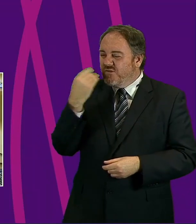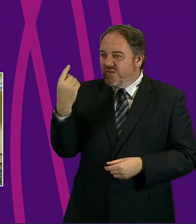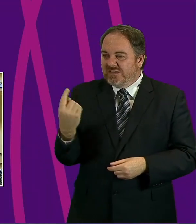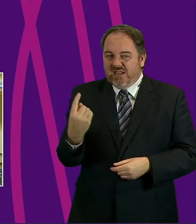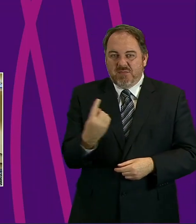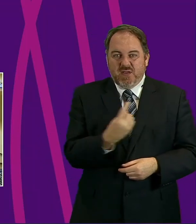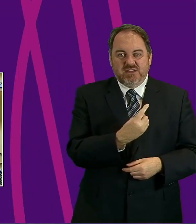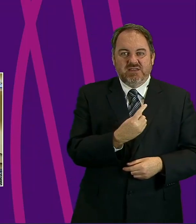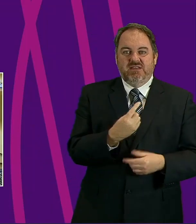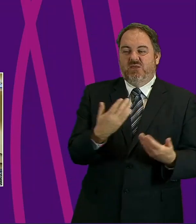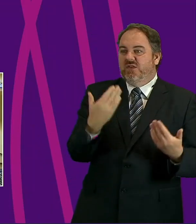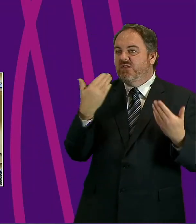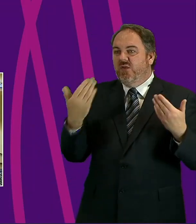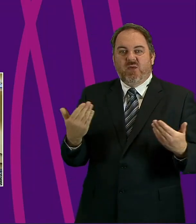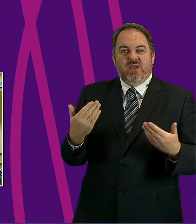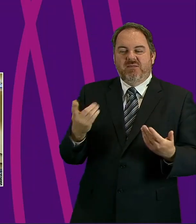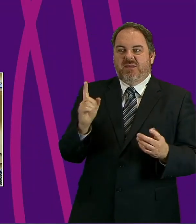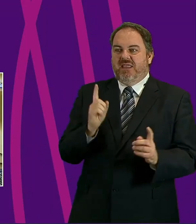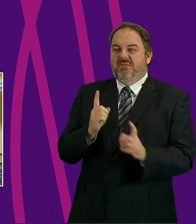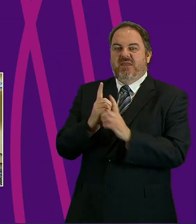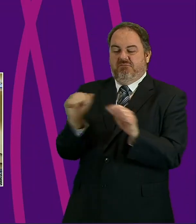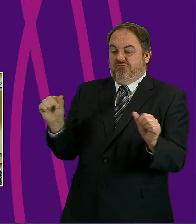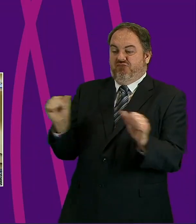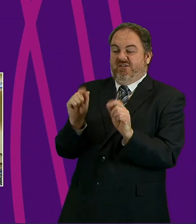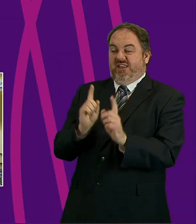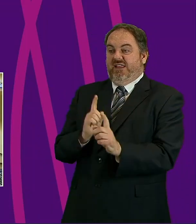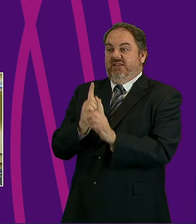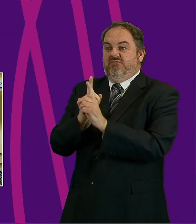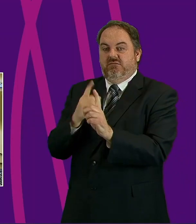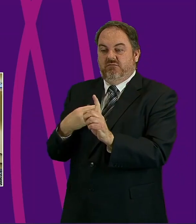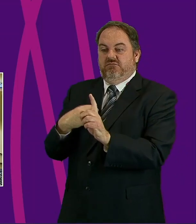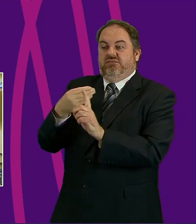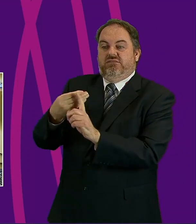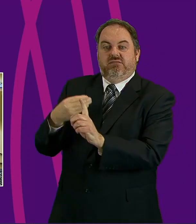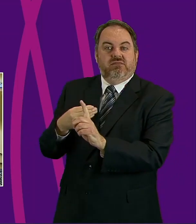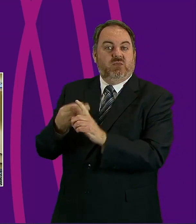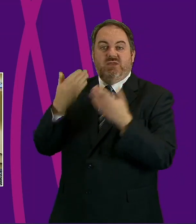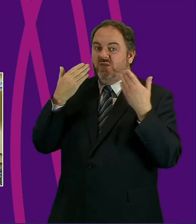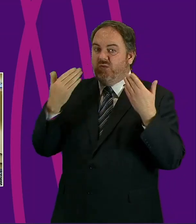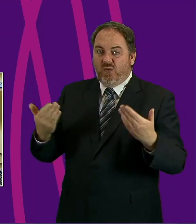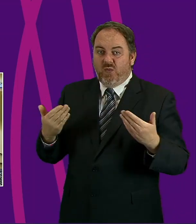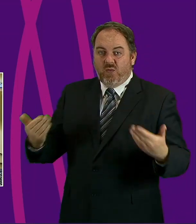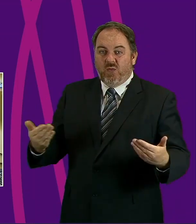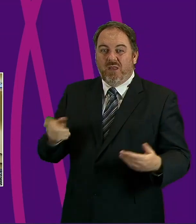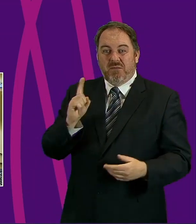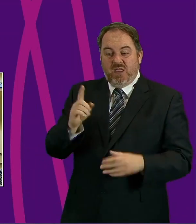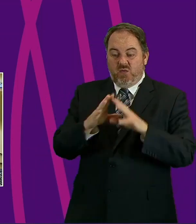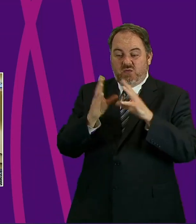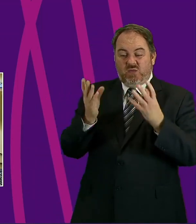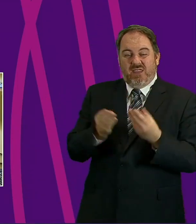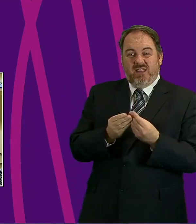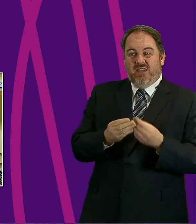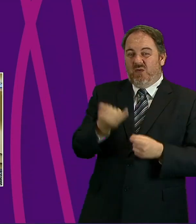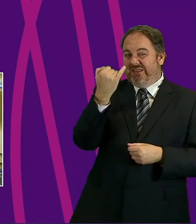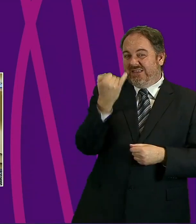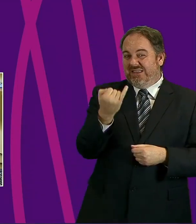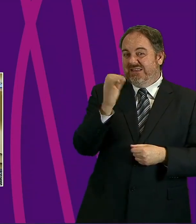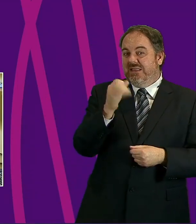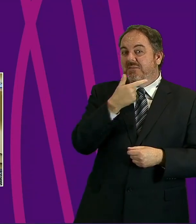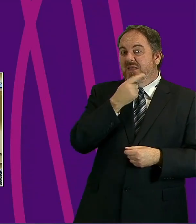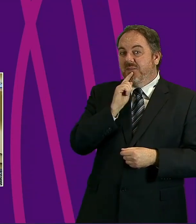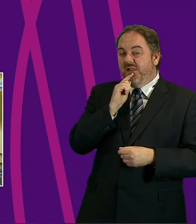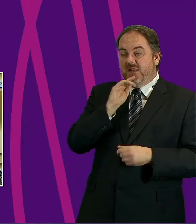come into contact with for a fleeting period of time. And as I said earlier on, there were more than 60 contacts traced in Scotland.